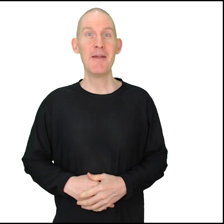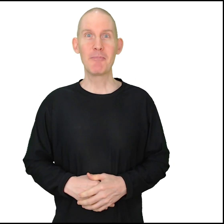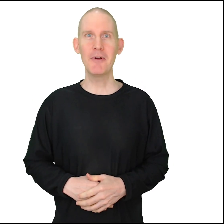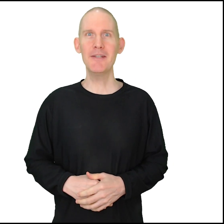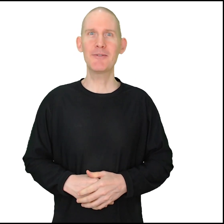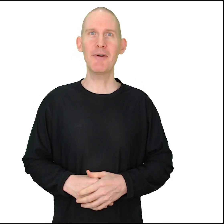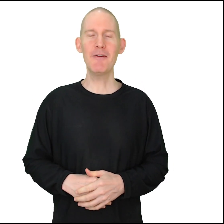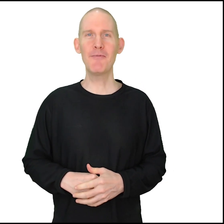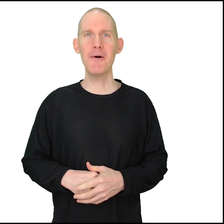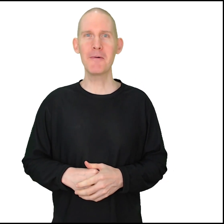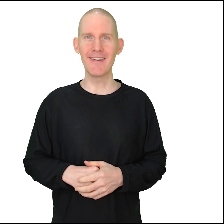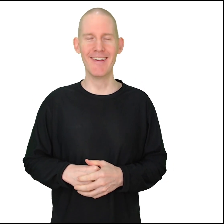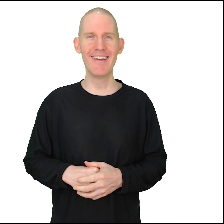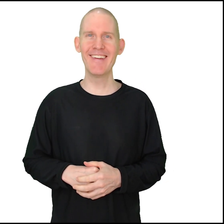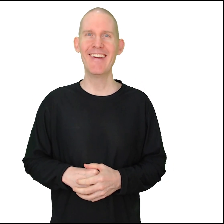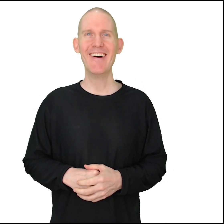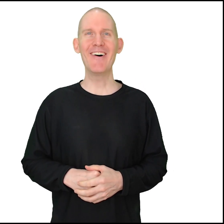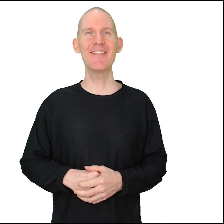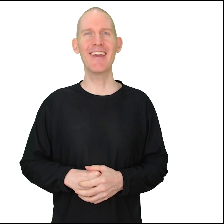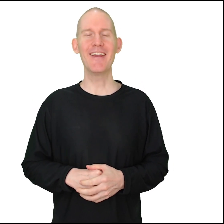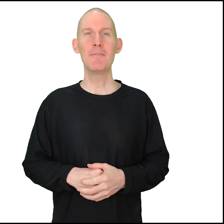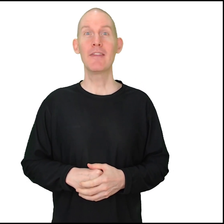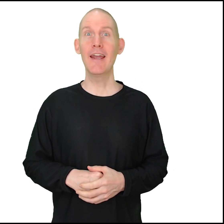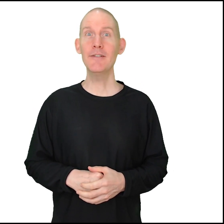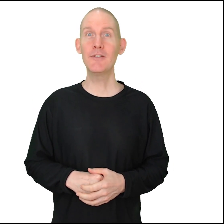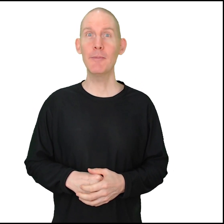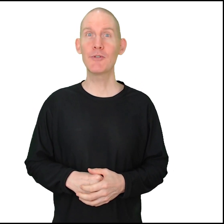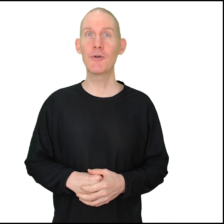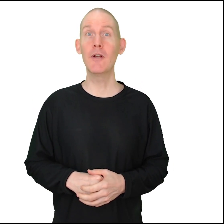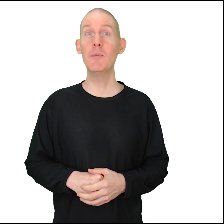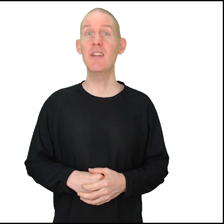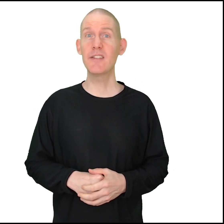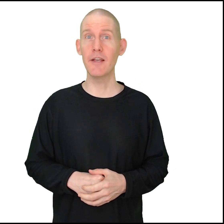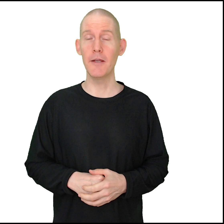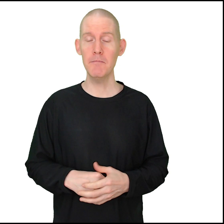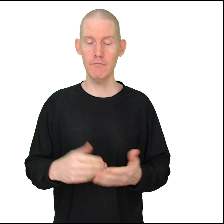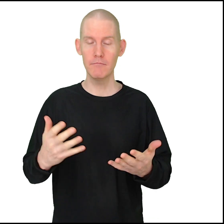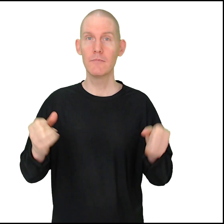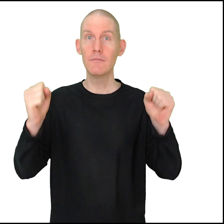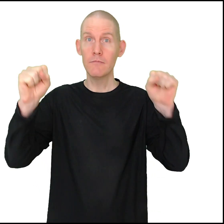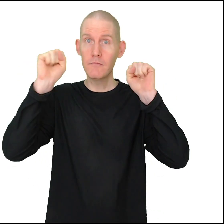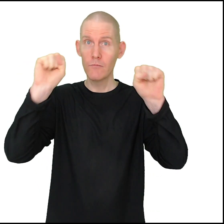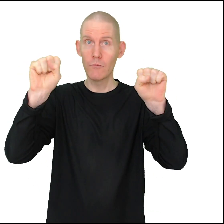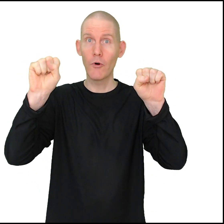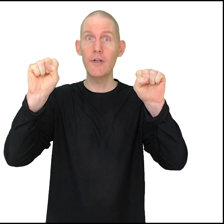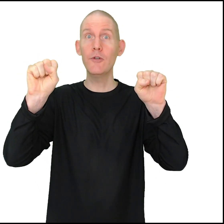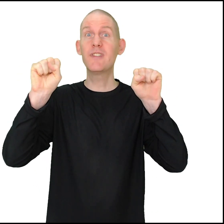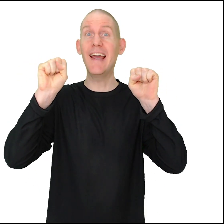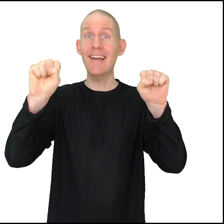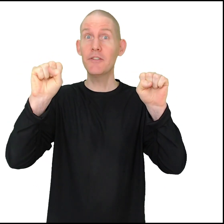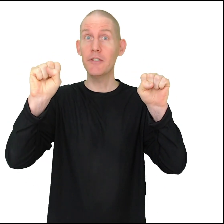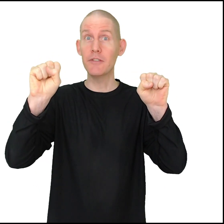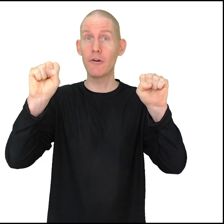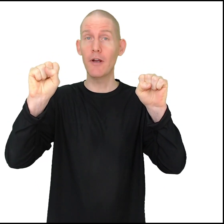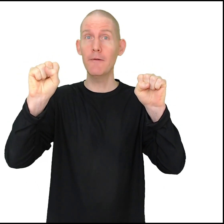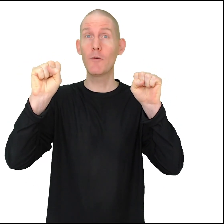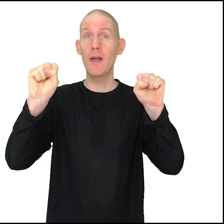Pretty straightforward. Okay, the hand shapes are going to be the same. We're going to use S's, all right, from the